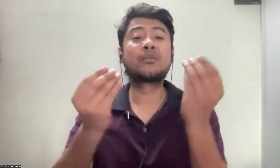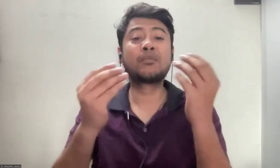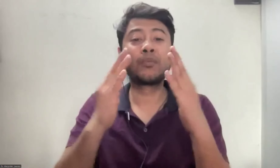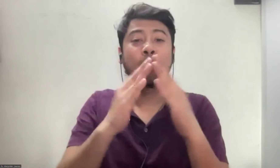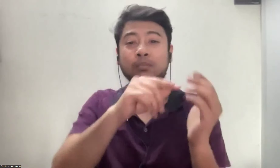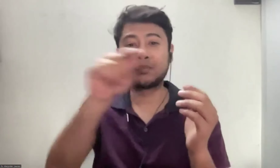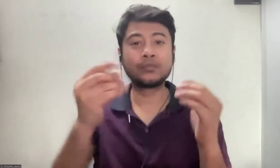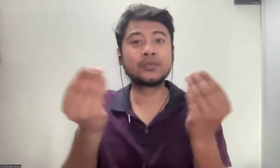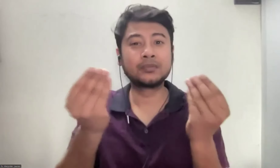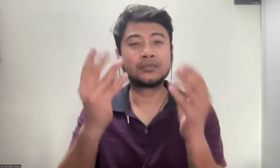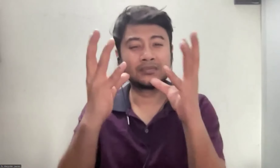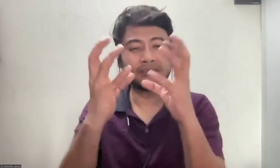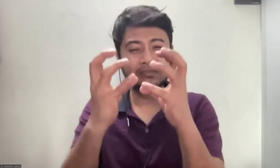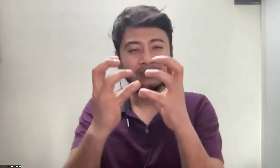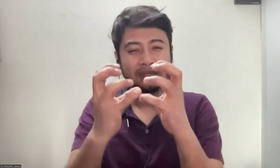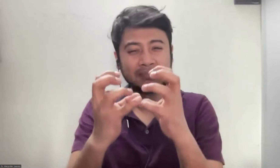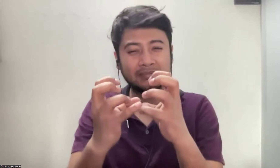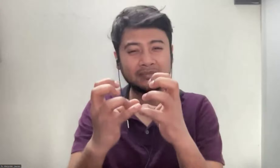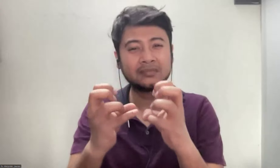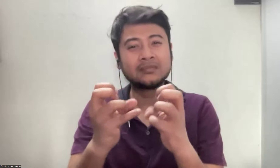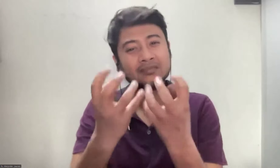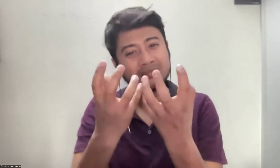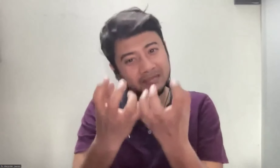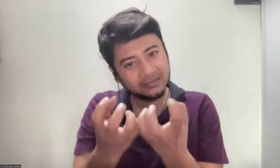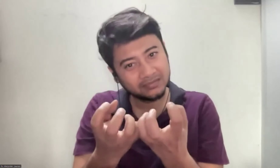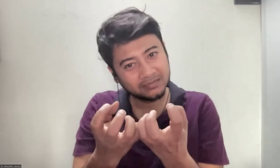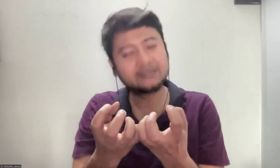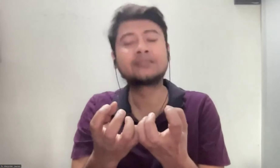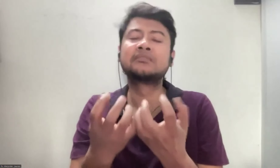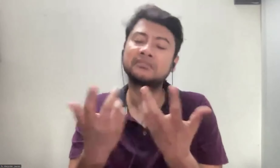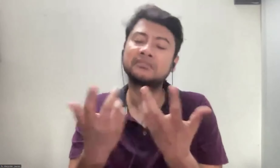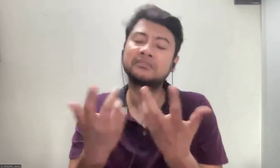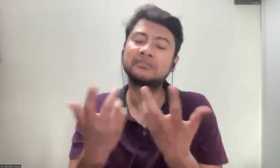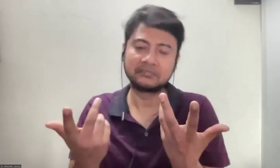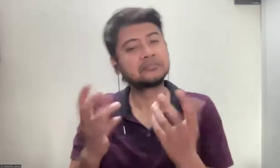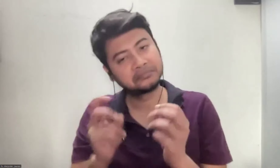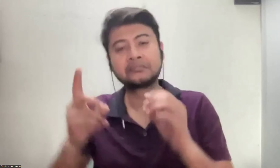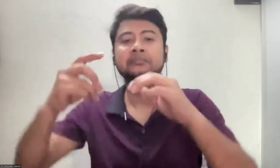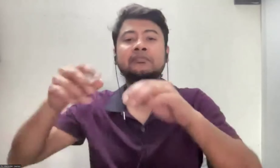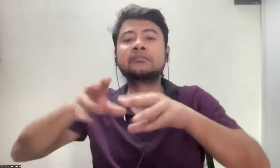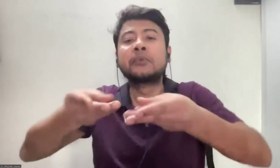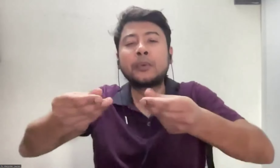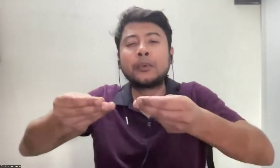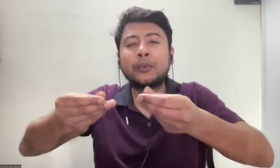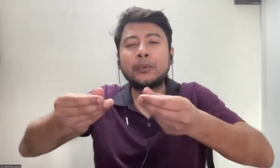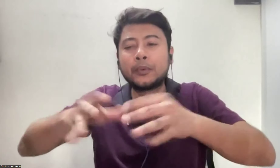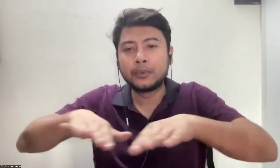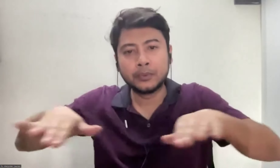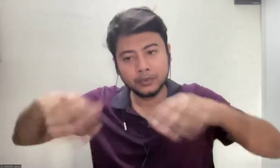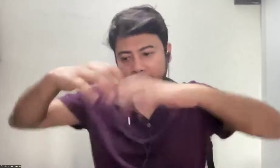or you let it flow in some river. Whatever is convenient to you, you can do that.